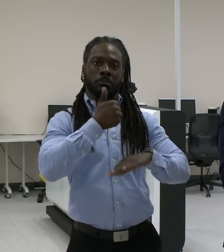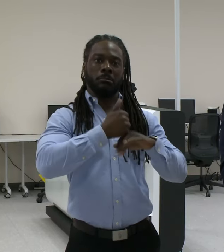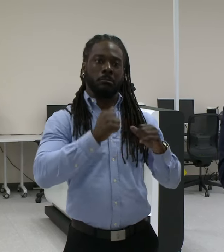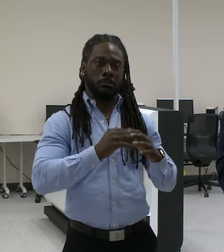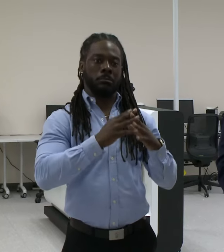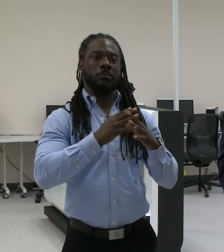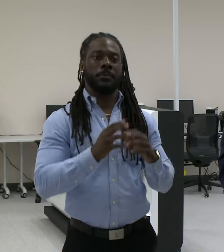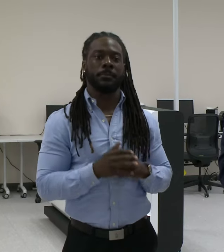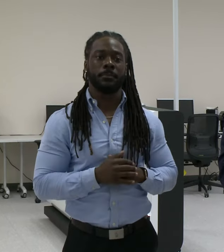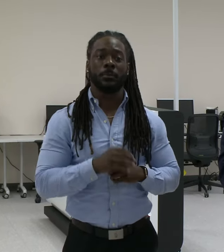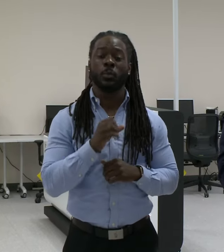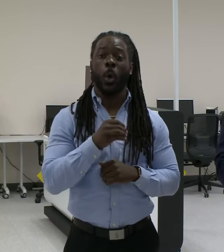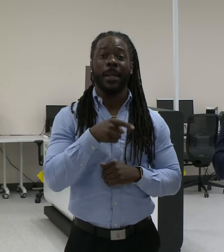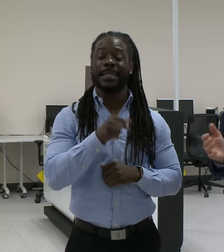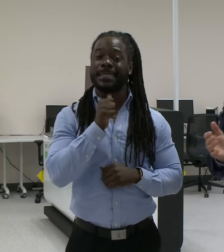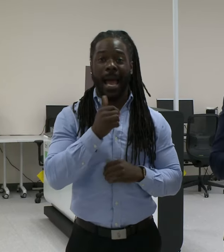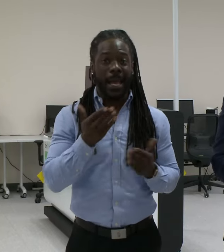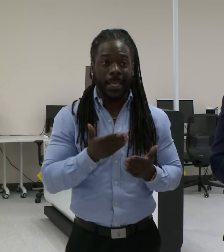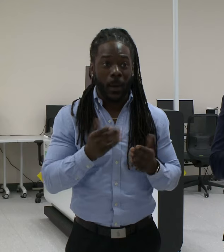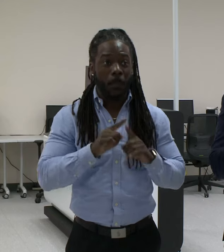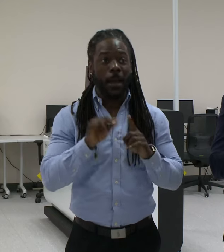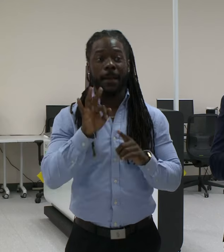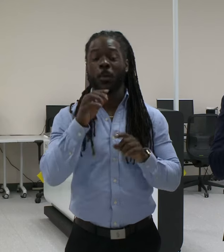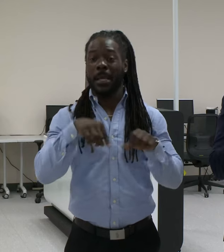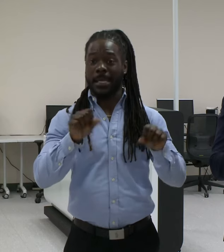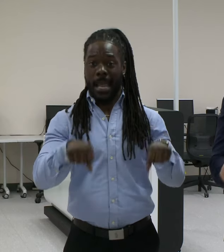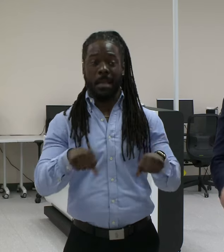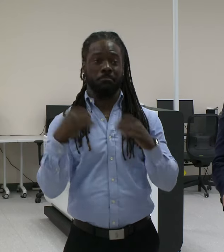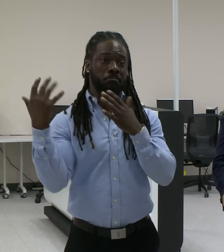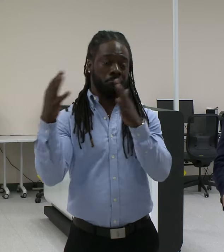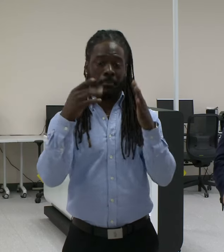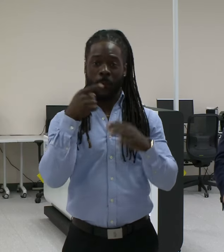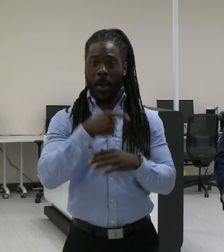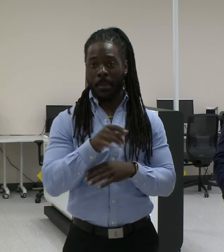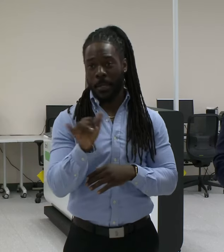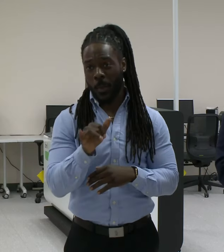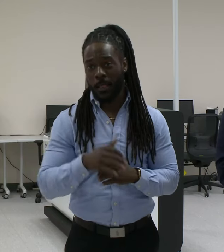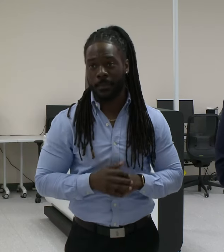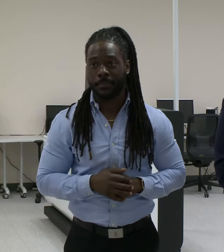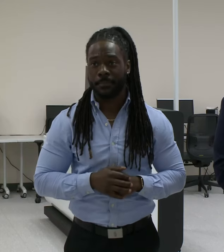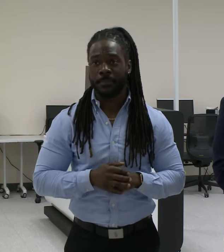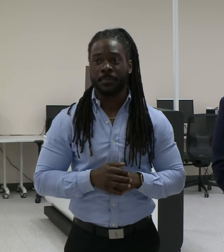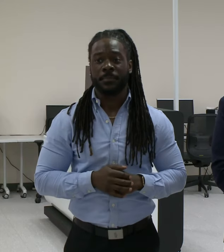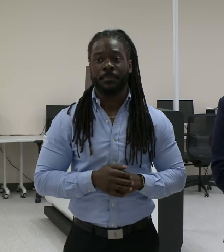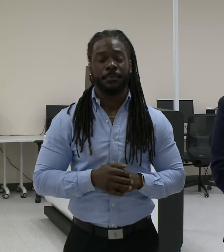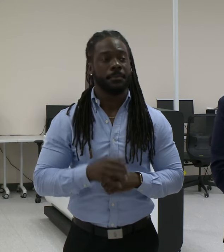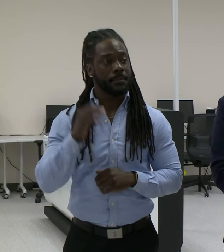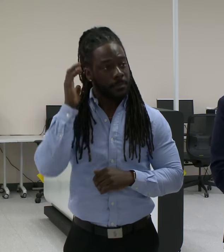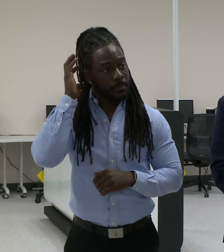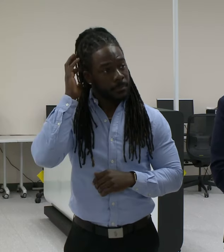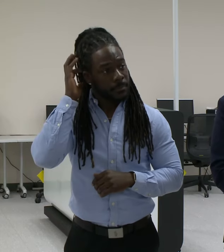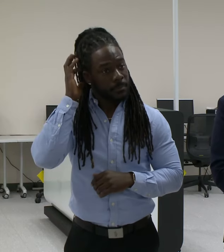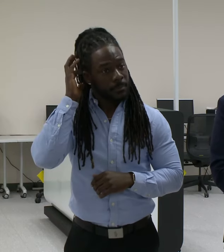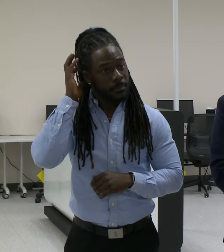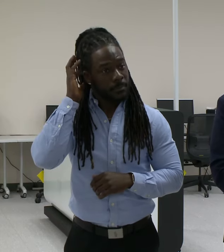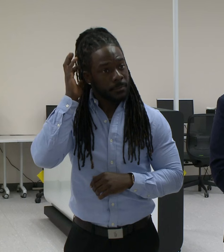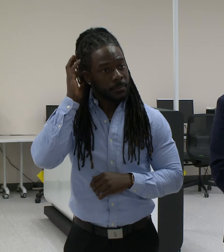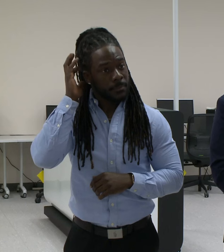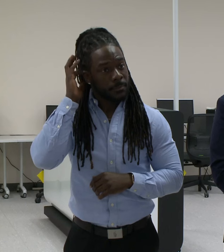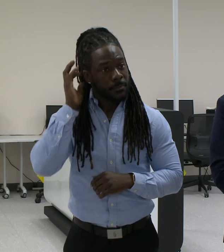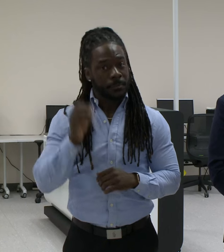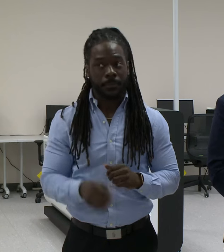here. So he's not here, but if we could just give him another round of applause, I appreciate it.